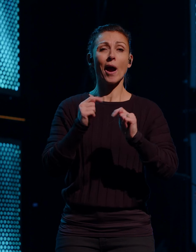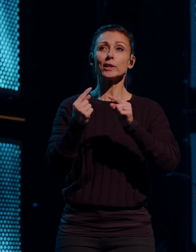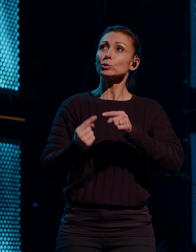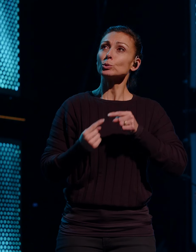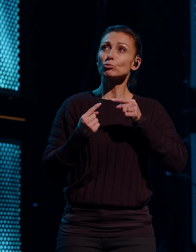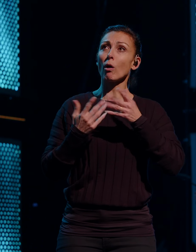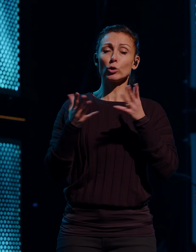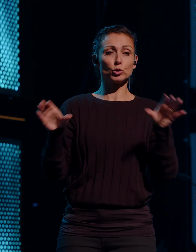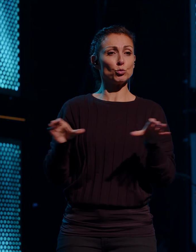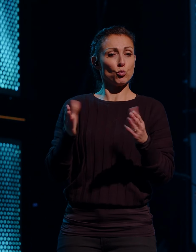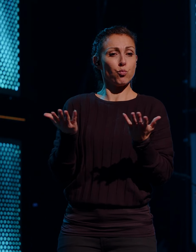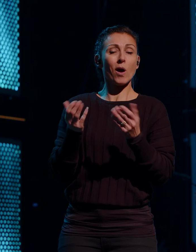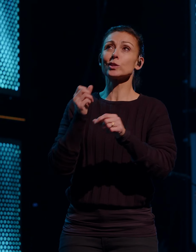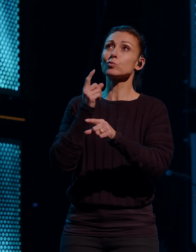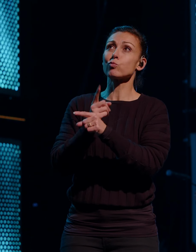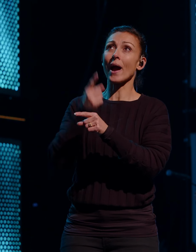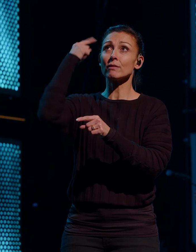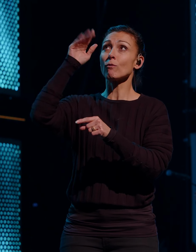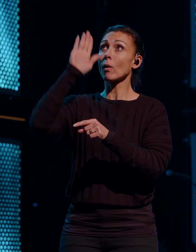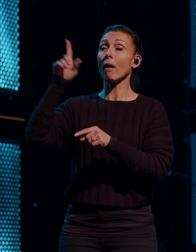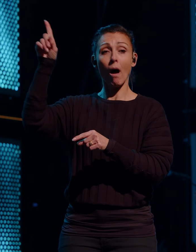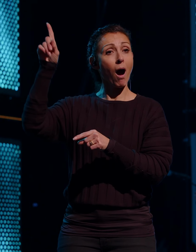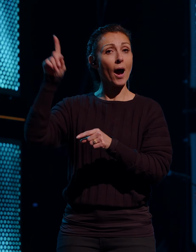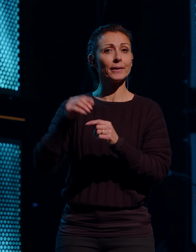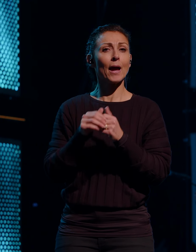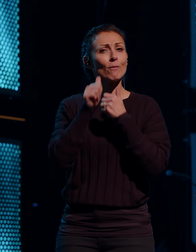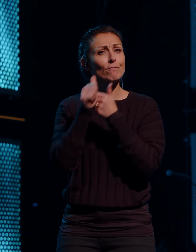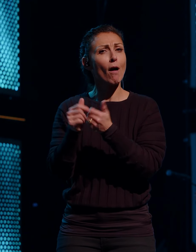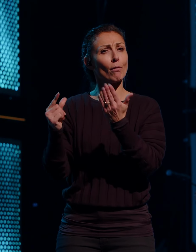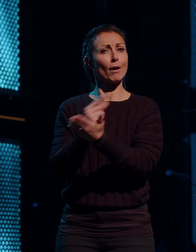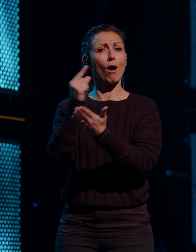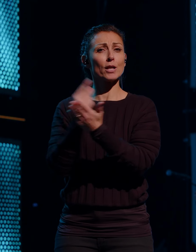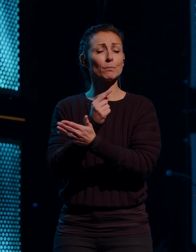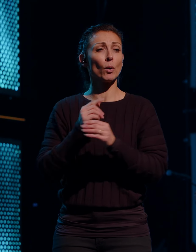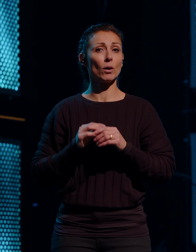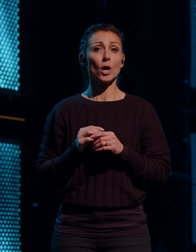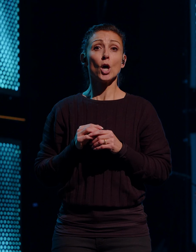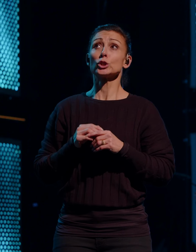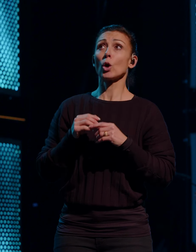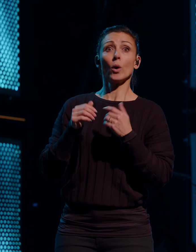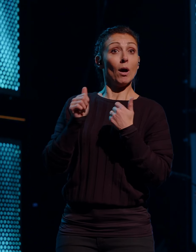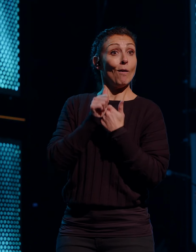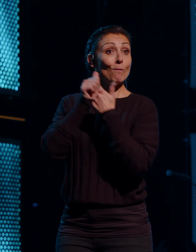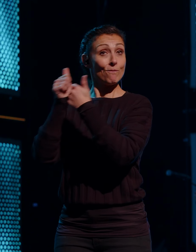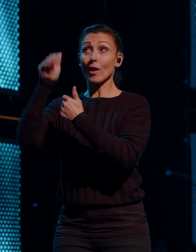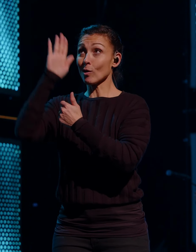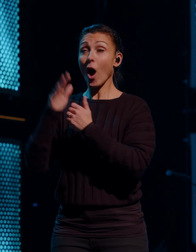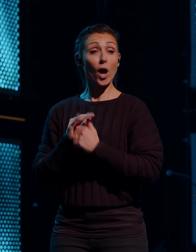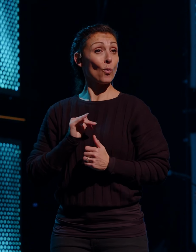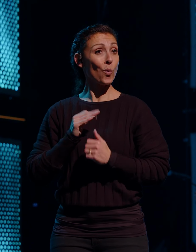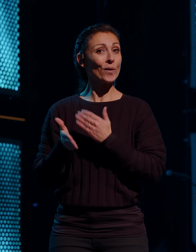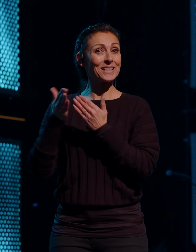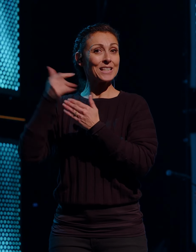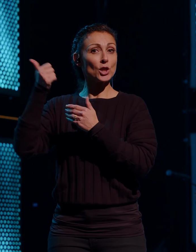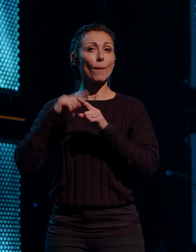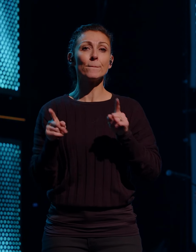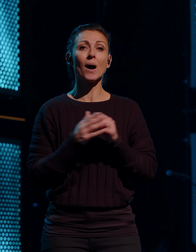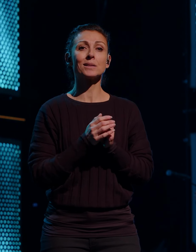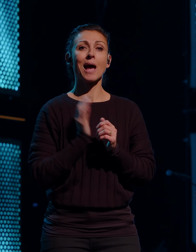gospel, we're fighting against the enemy. So there's going to be an aspect where it's harder. The enemy of God is not other human